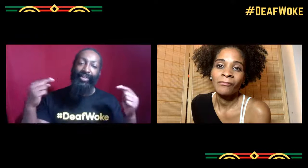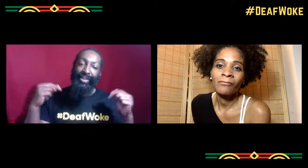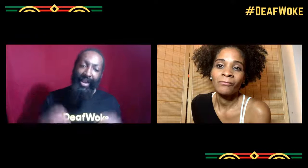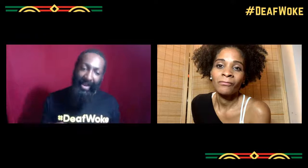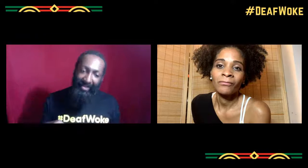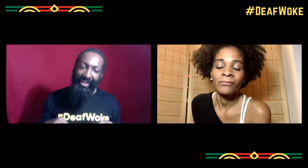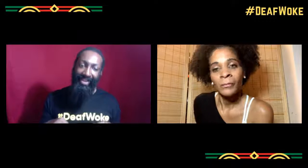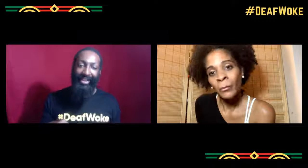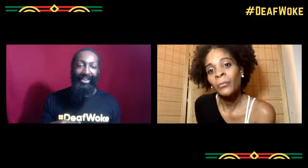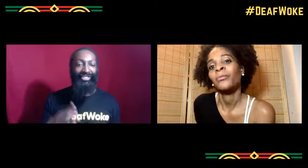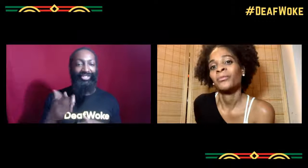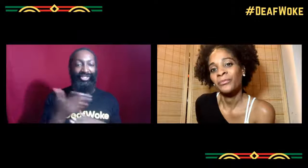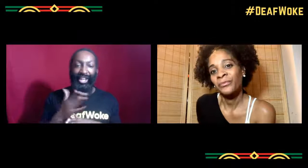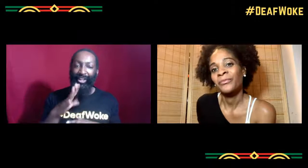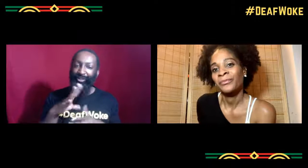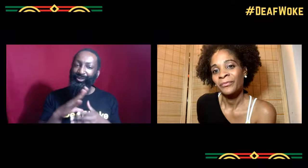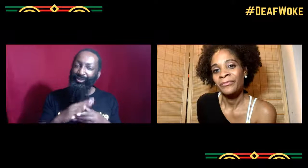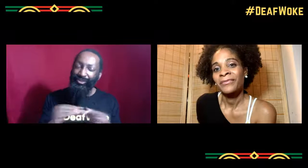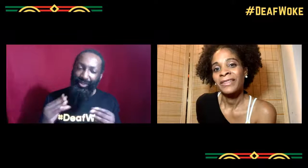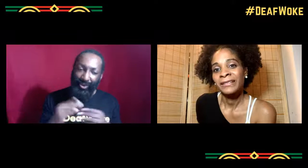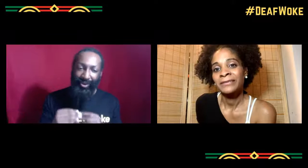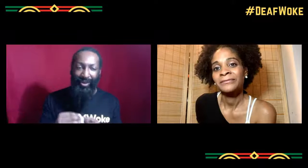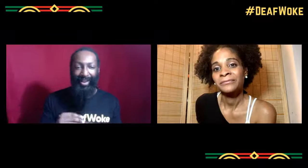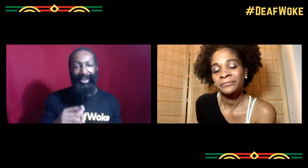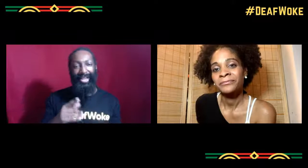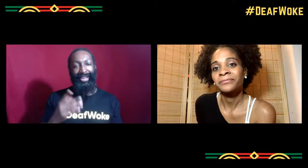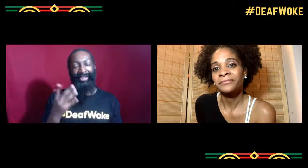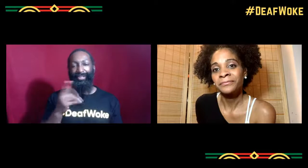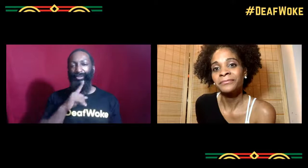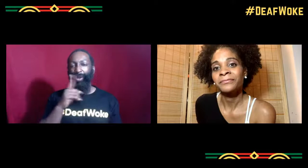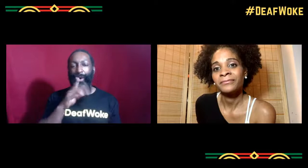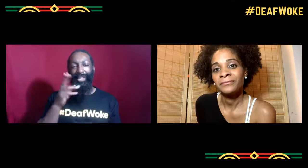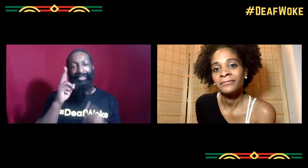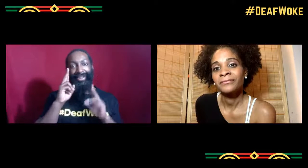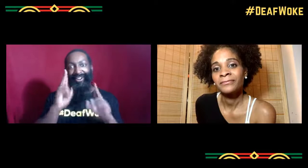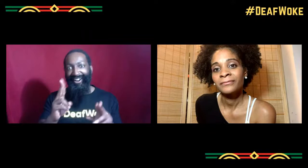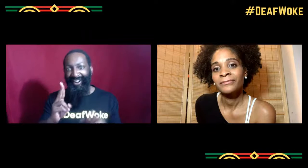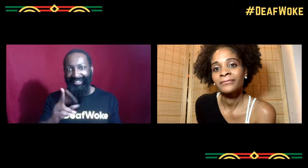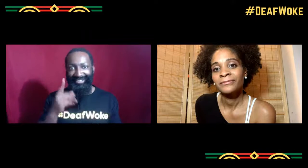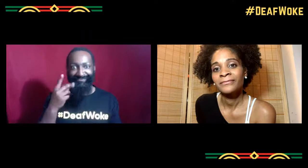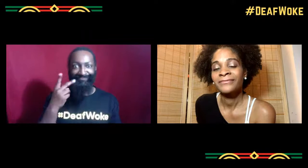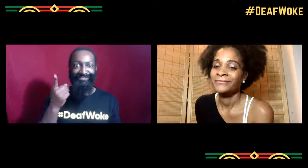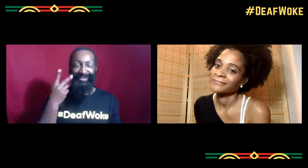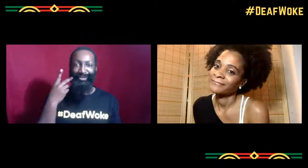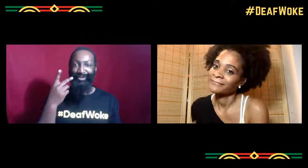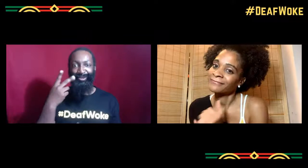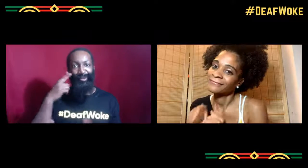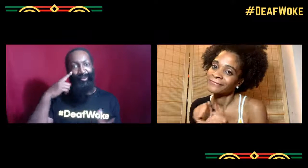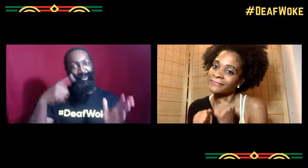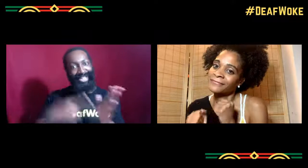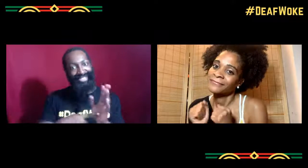You know, first off, thank you so much for sharing your story.